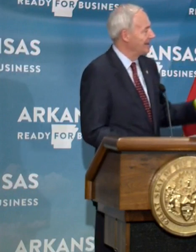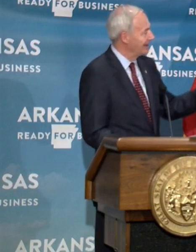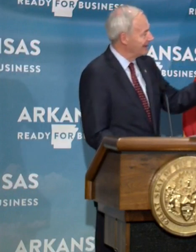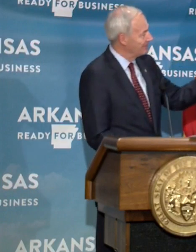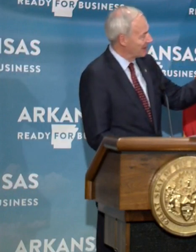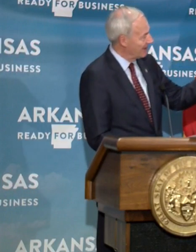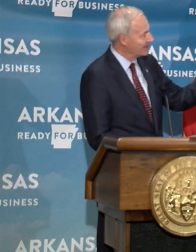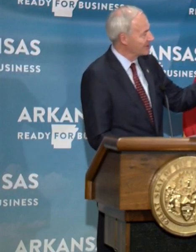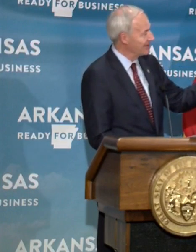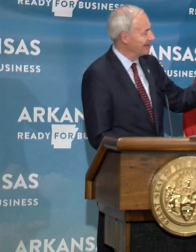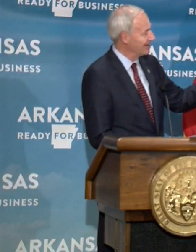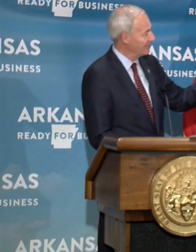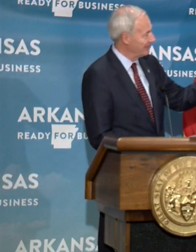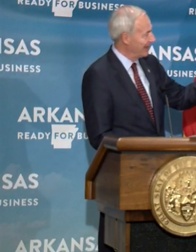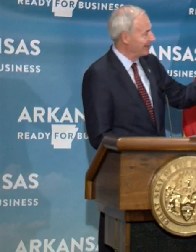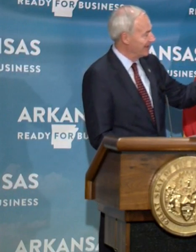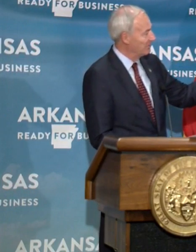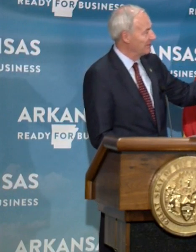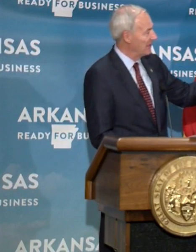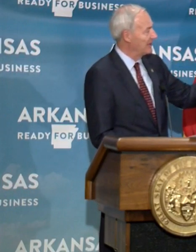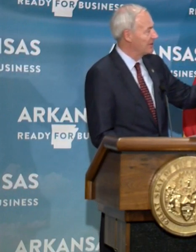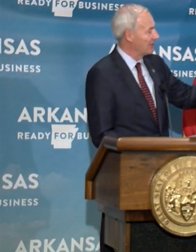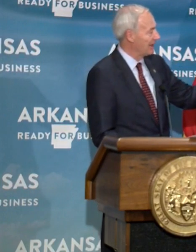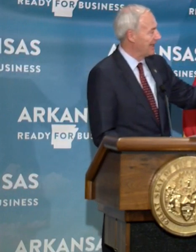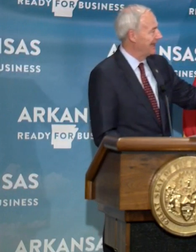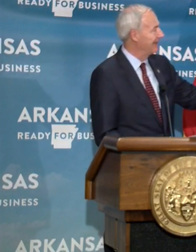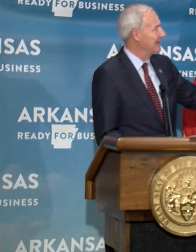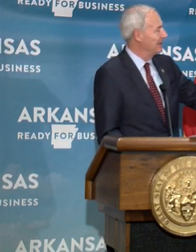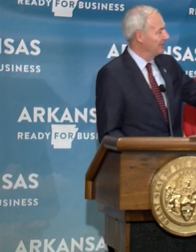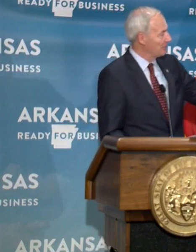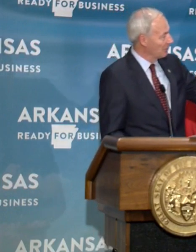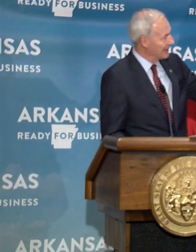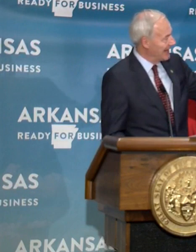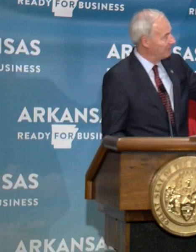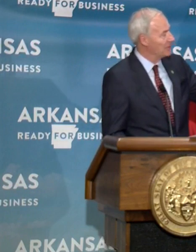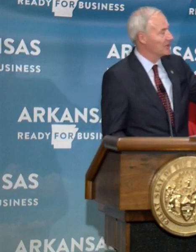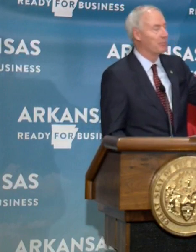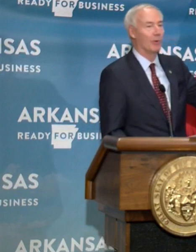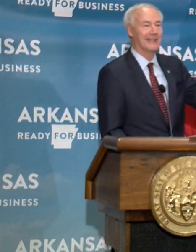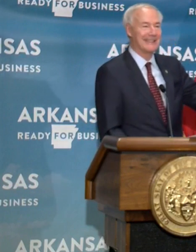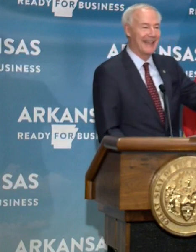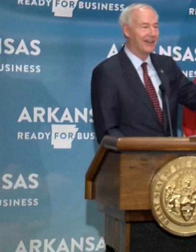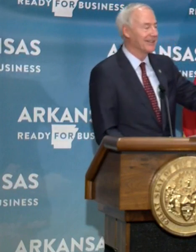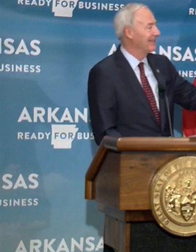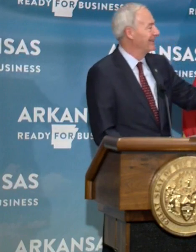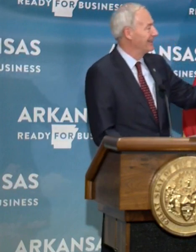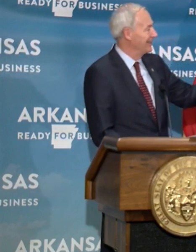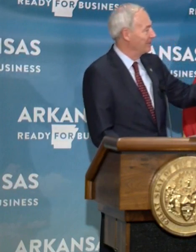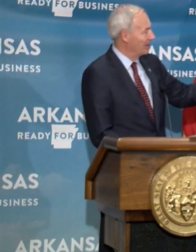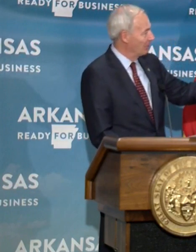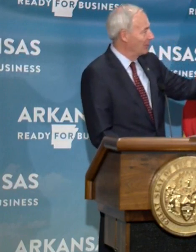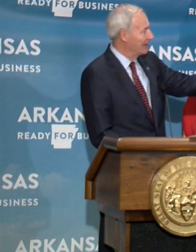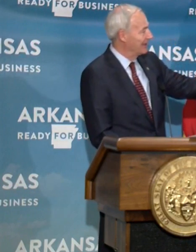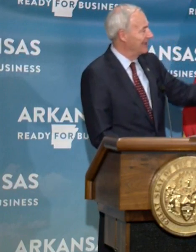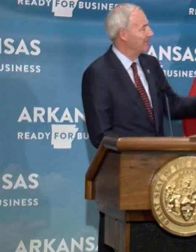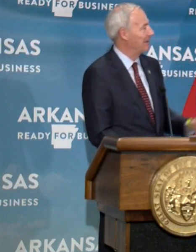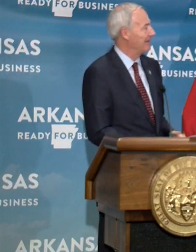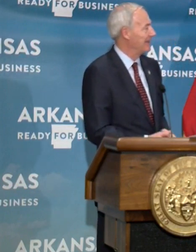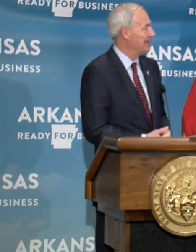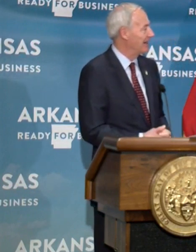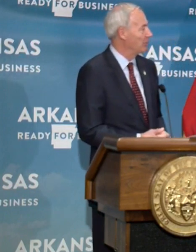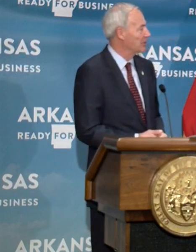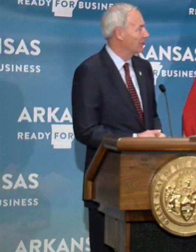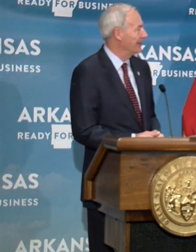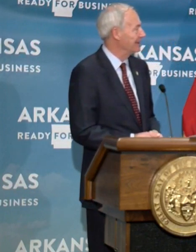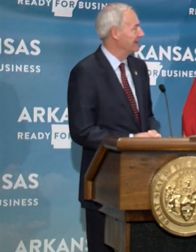that because we've had a number of days of decline, the rolling average is pointing down. We hope we can keep